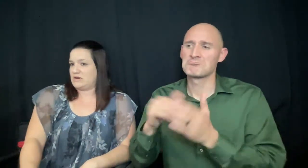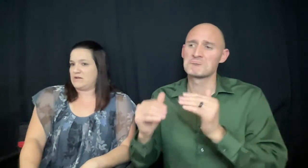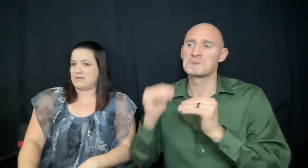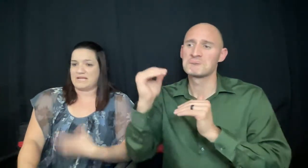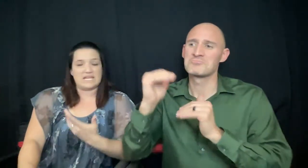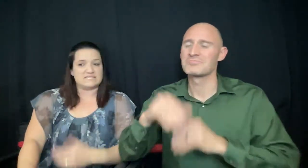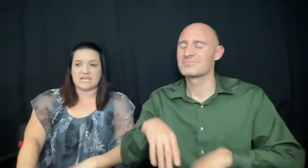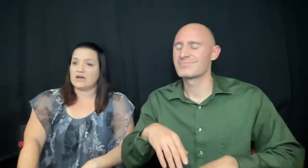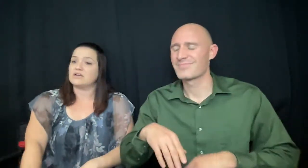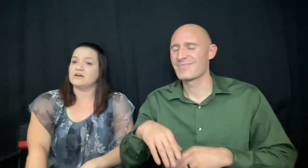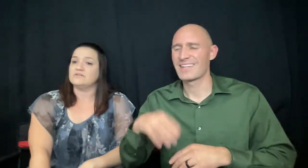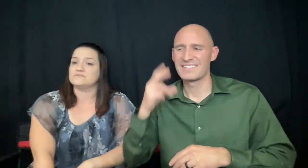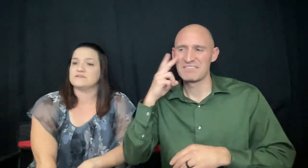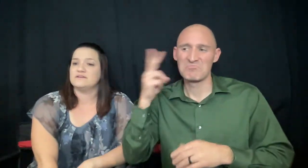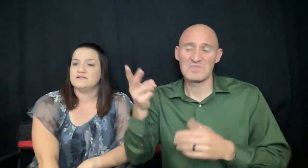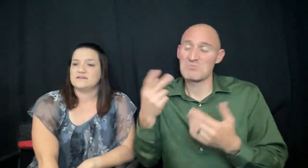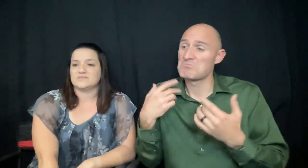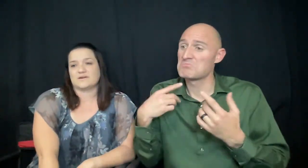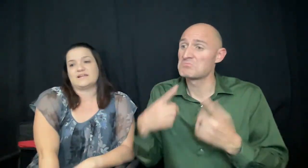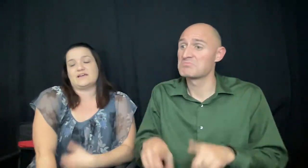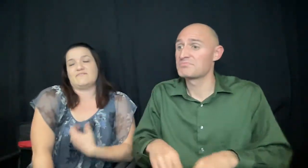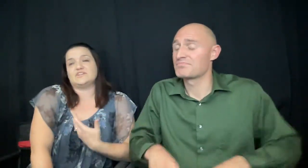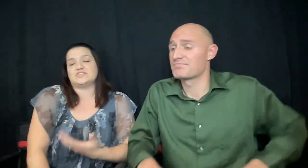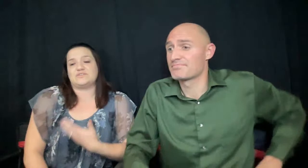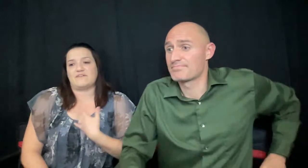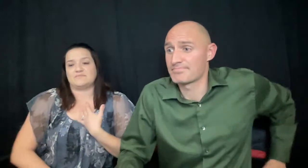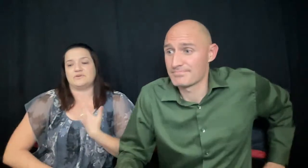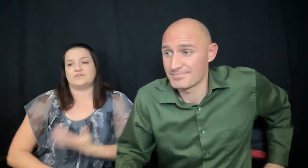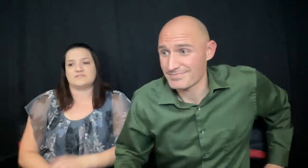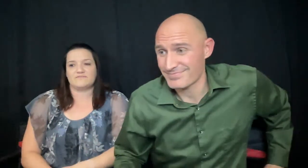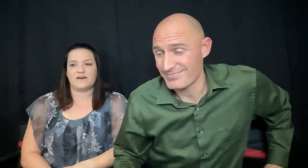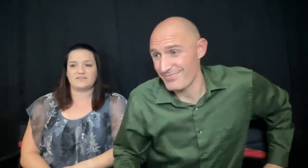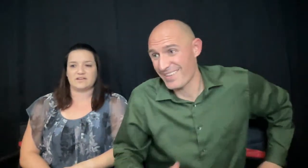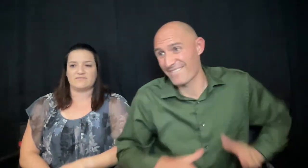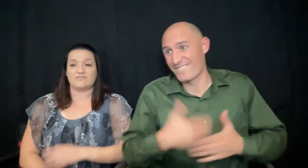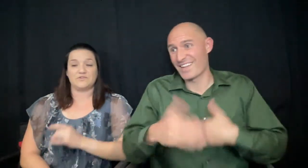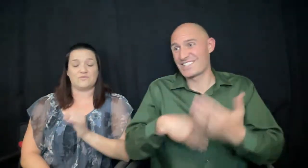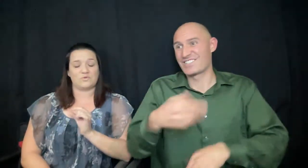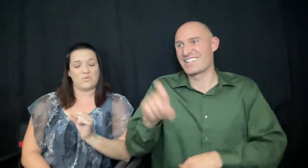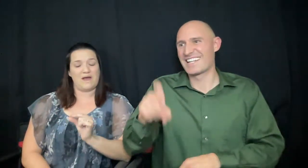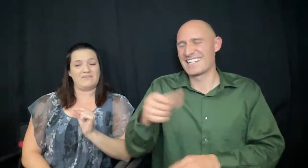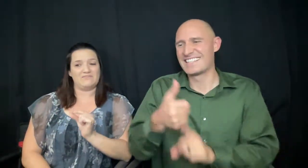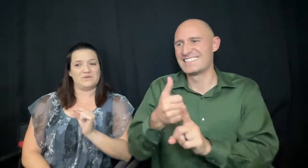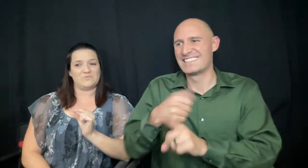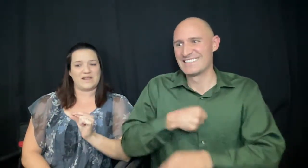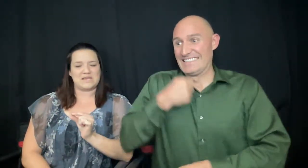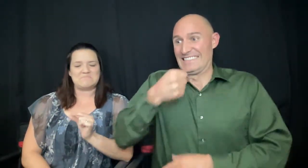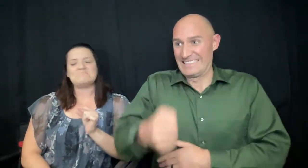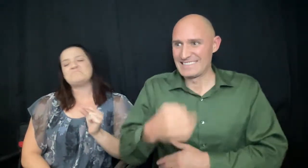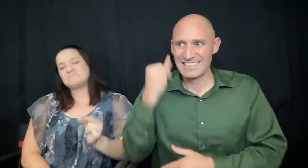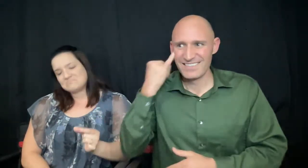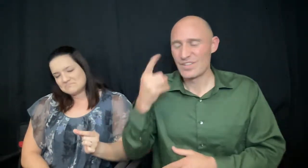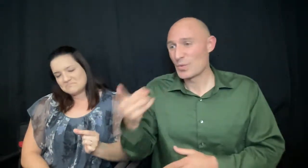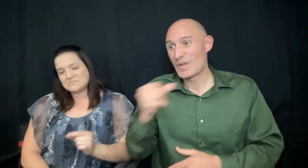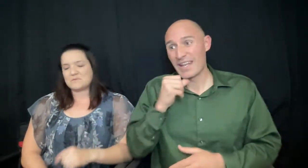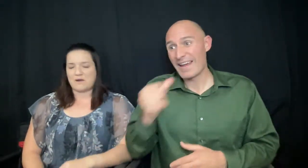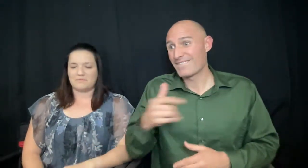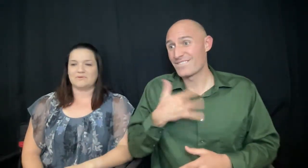or intermediate and see how it goes. Because we're gonna eventually, you have to put yourself out there, even if you don't quite feel ready. You're probably